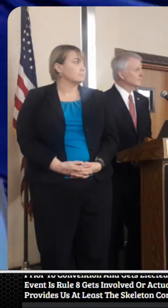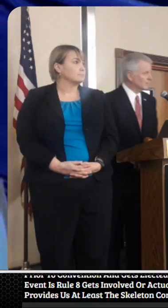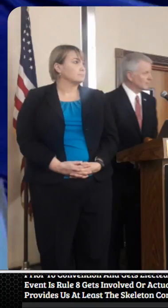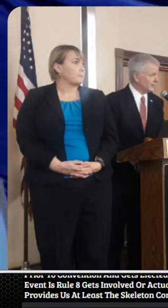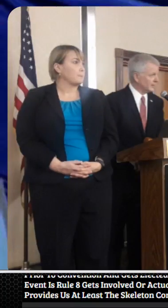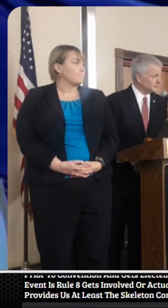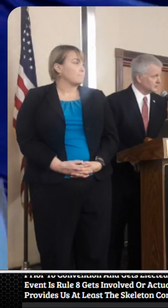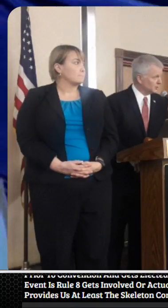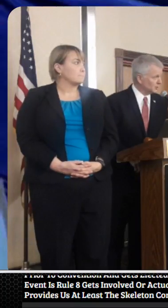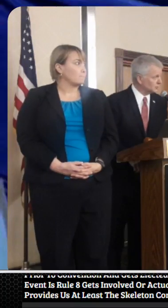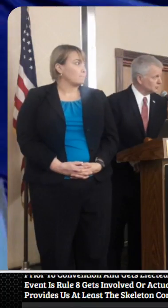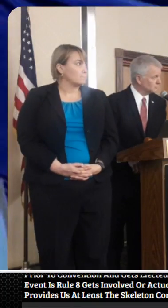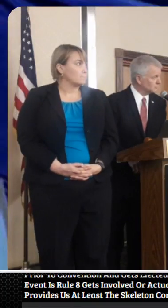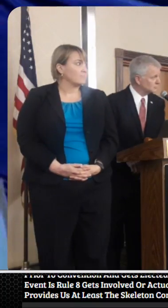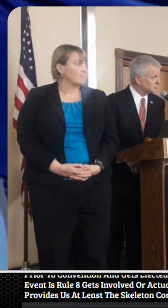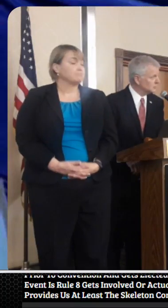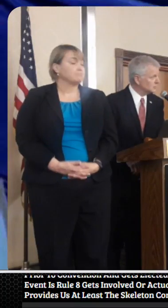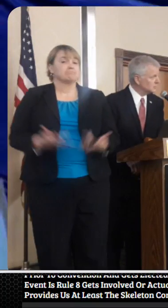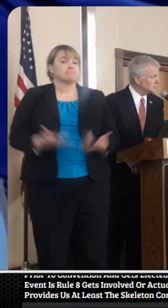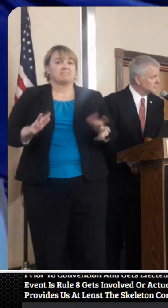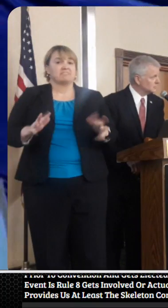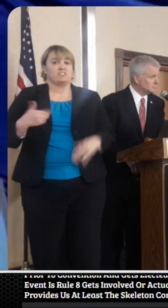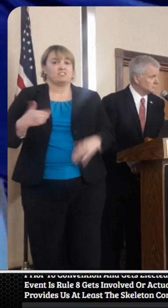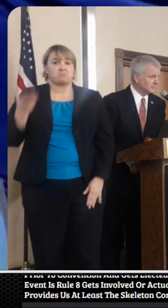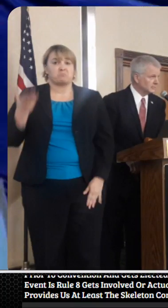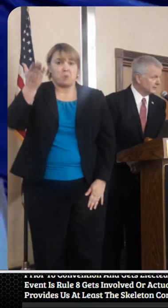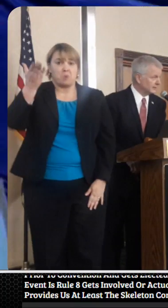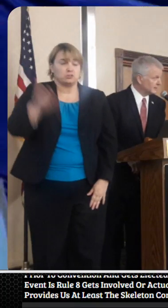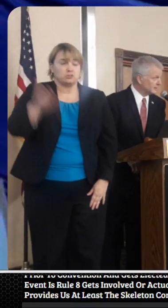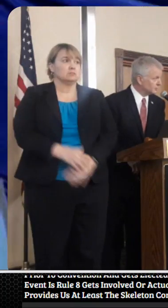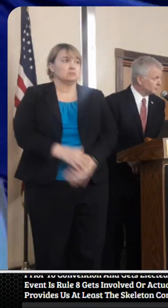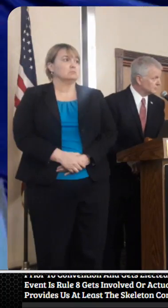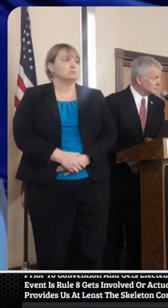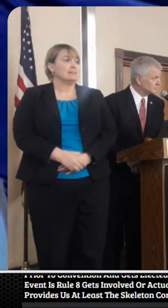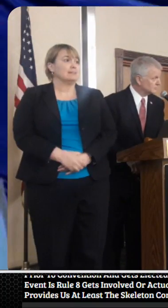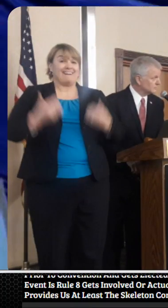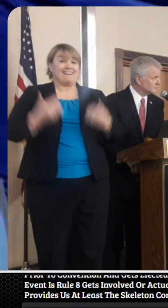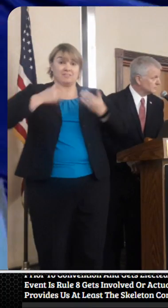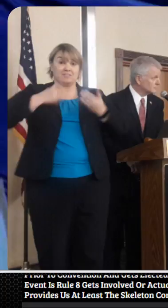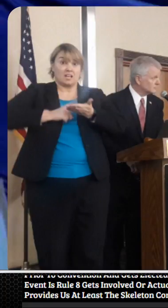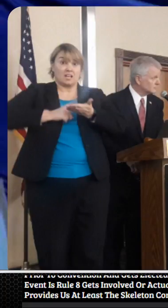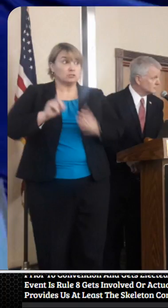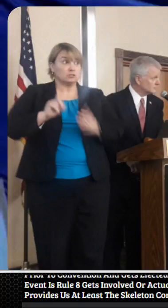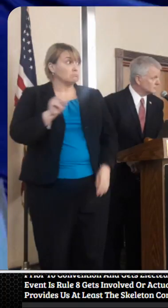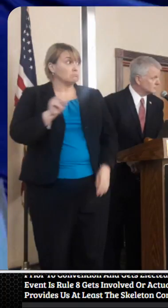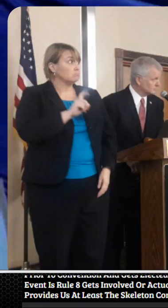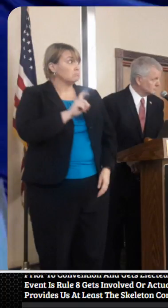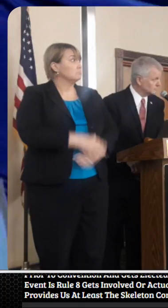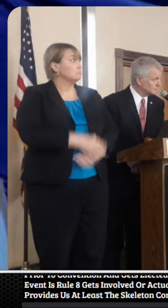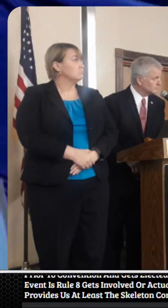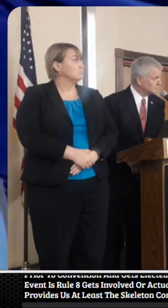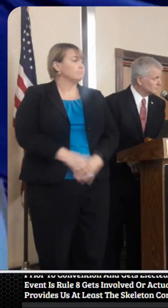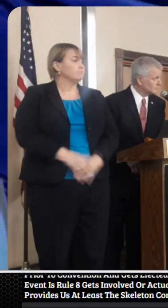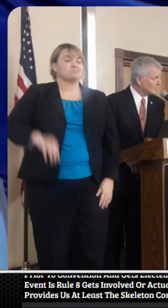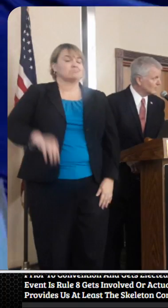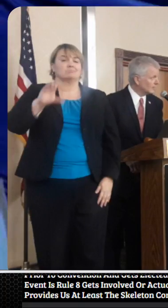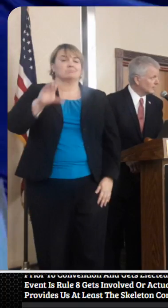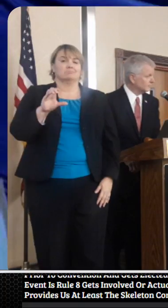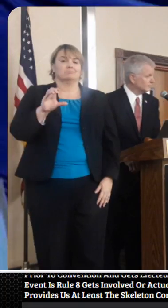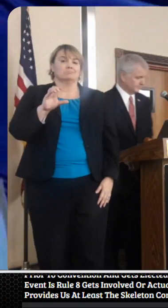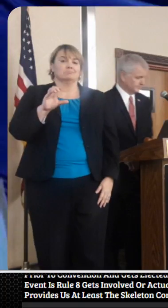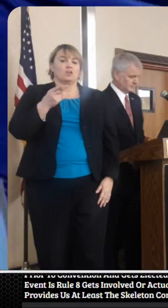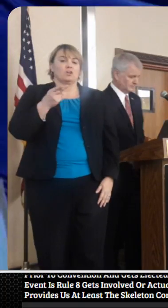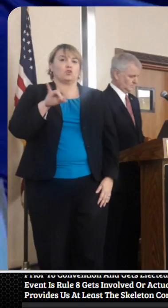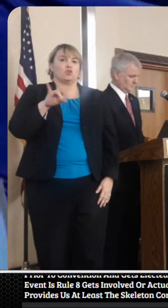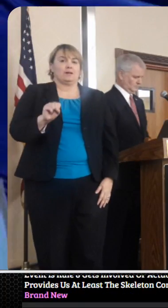Okay, there's a motion. Any discussion? Chris McDowell, SD6. I'll speak in favor of